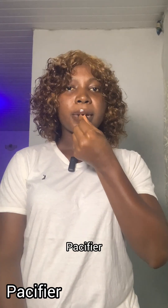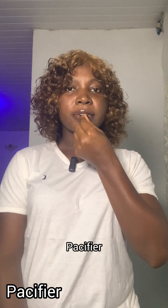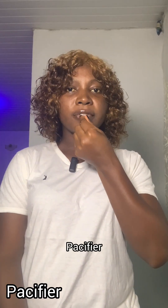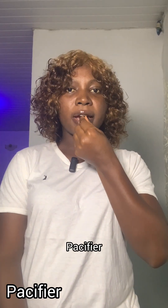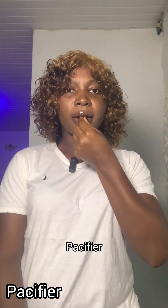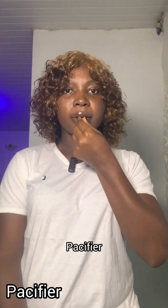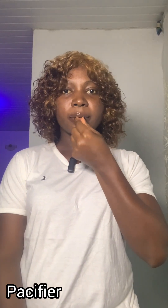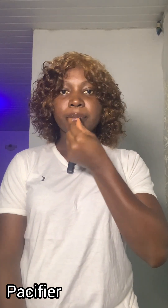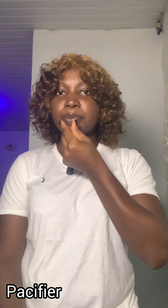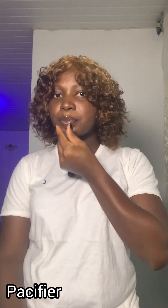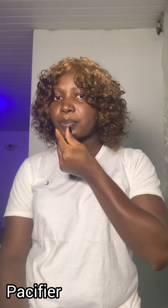Pacifier.